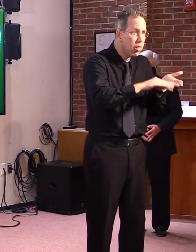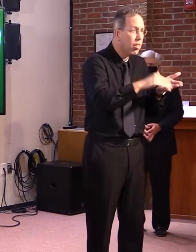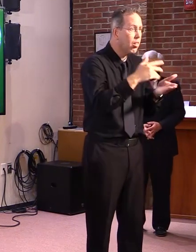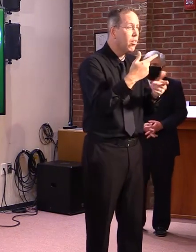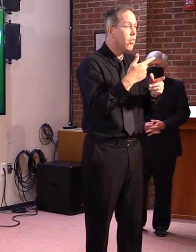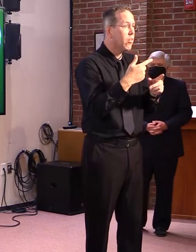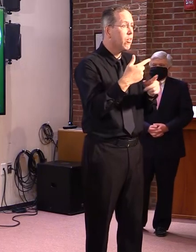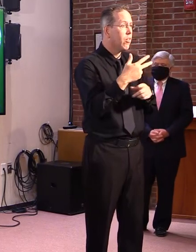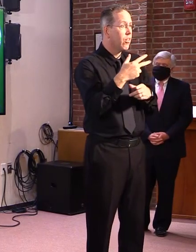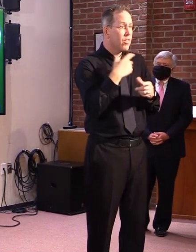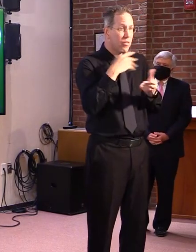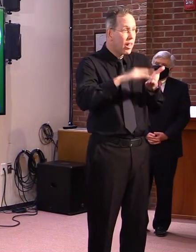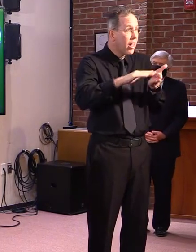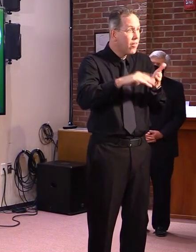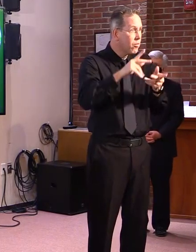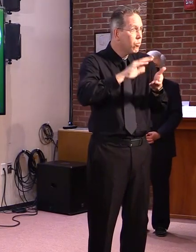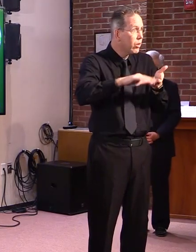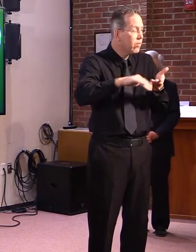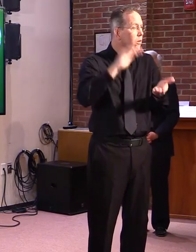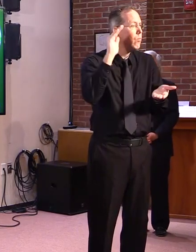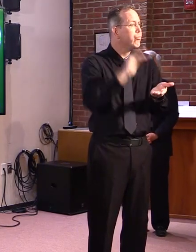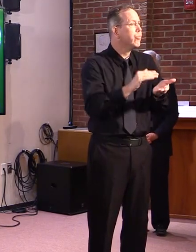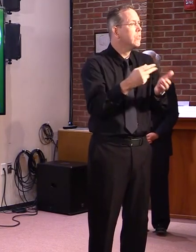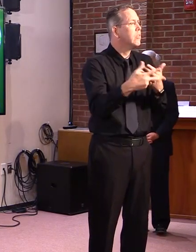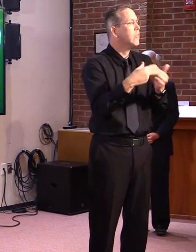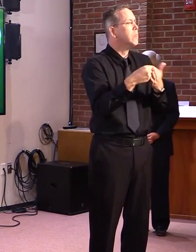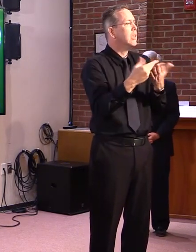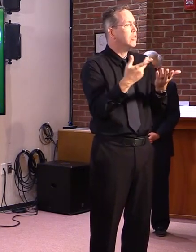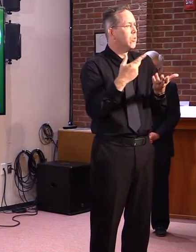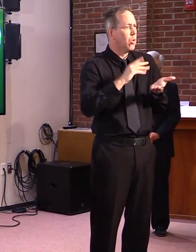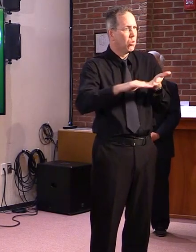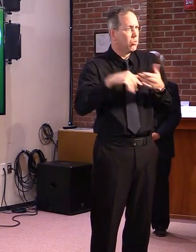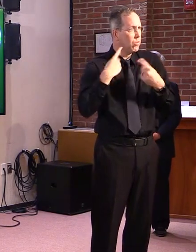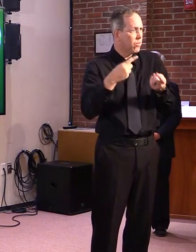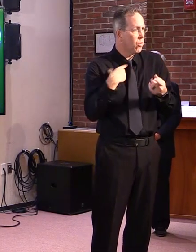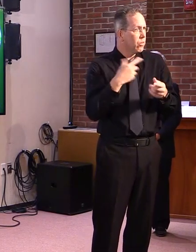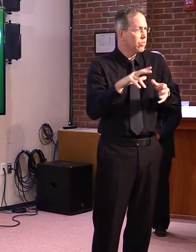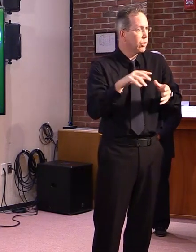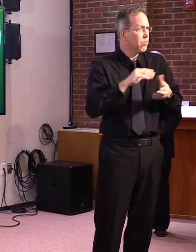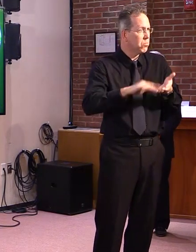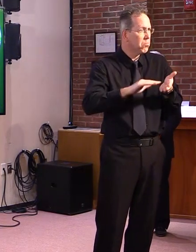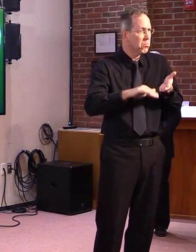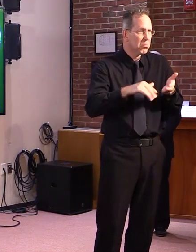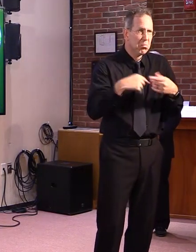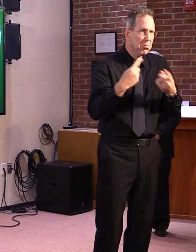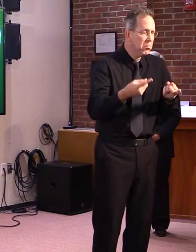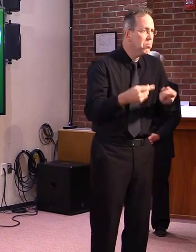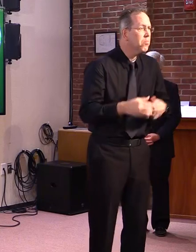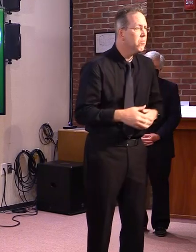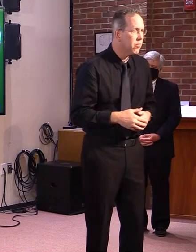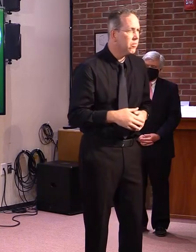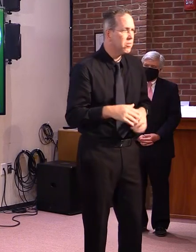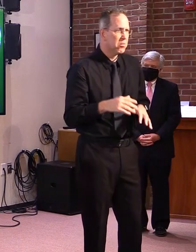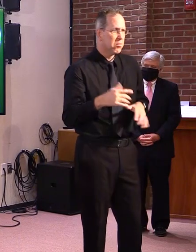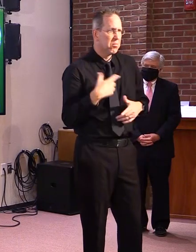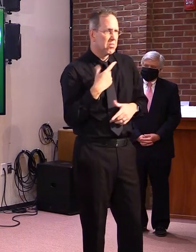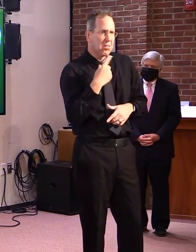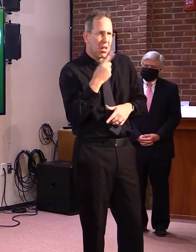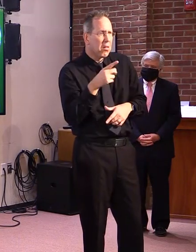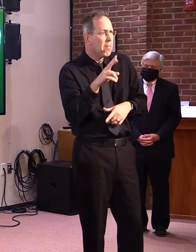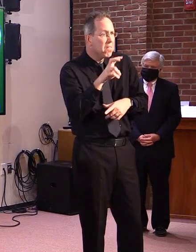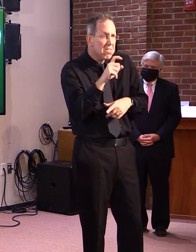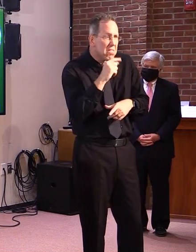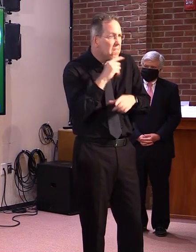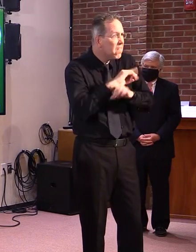what you're saying is in some of those situations, making sure that we release those who are on